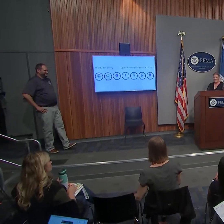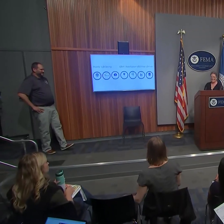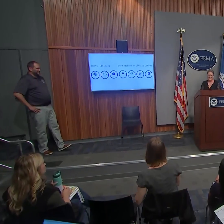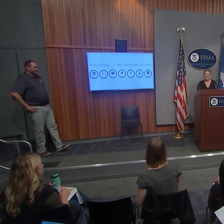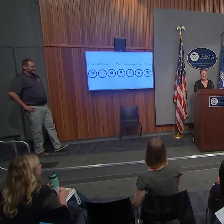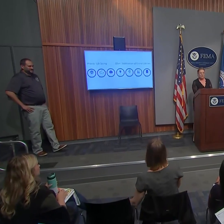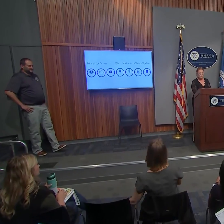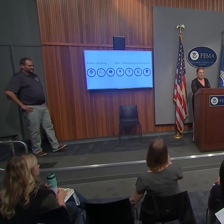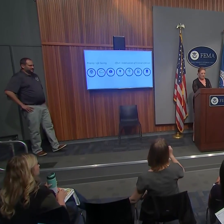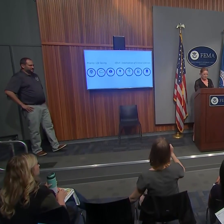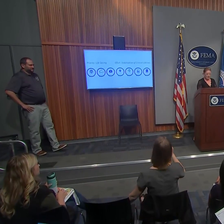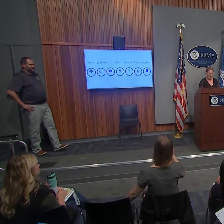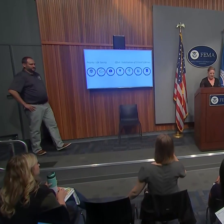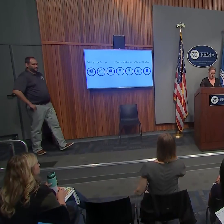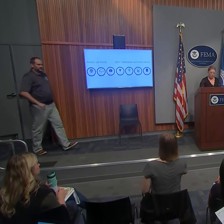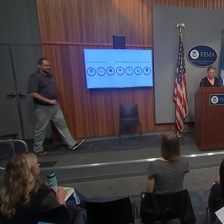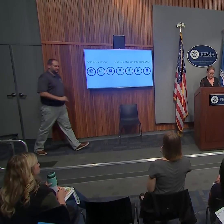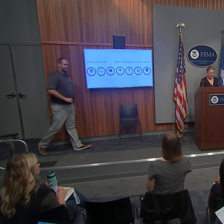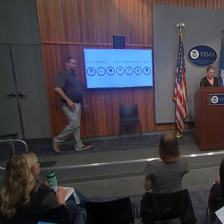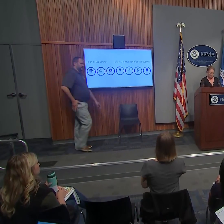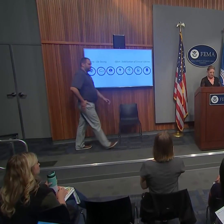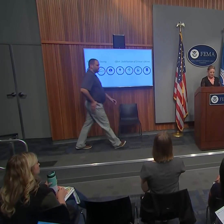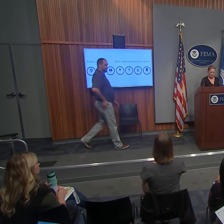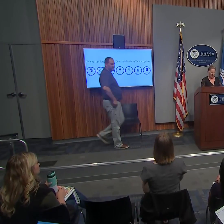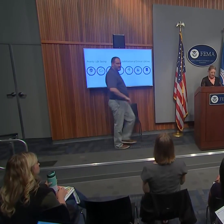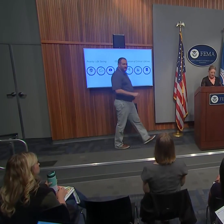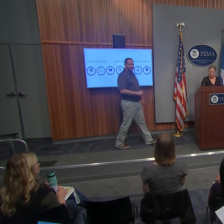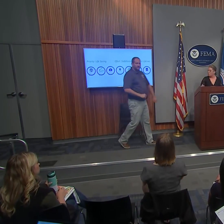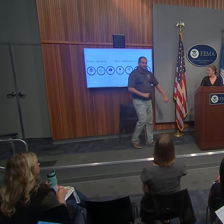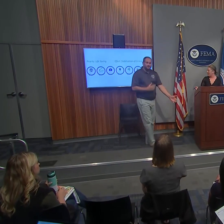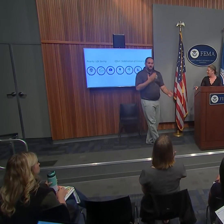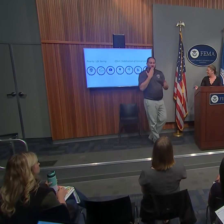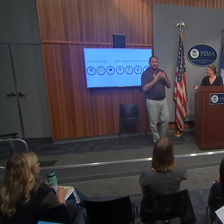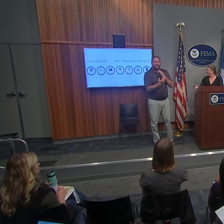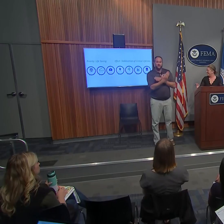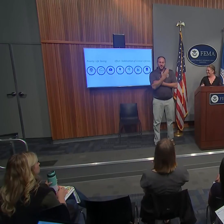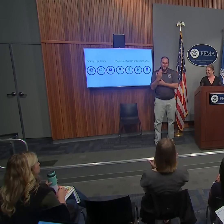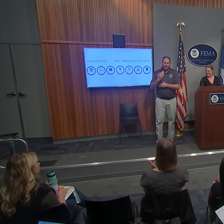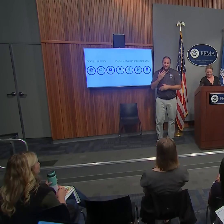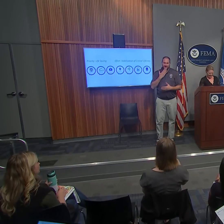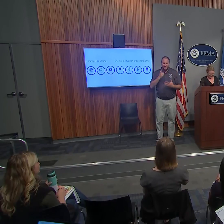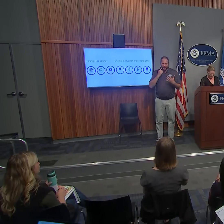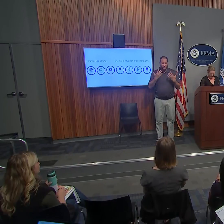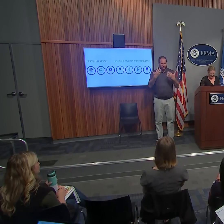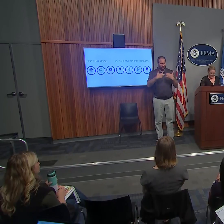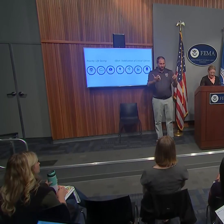All right. Good morning, everybody. Thank you for joining us this morning.